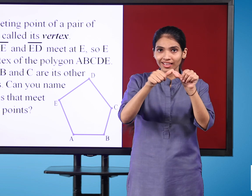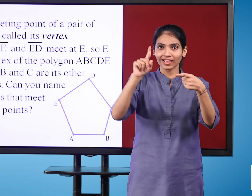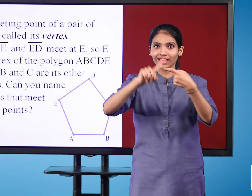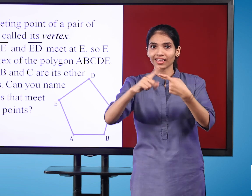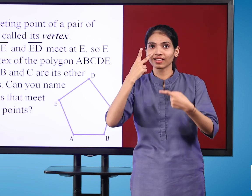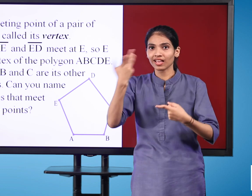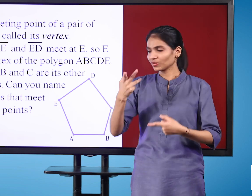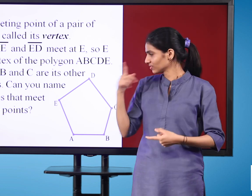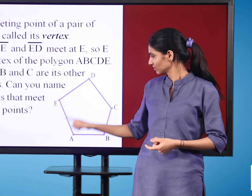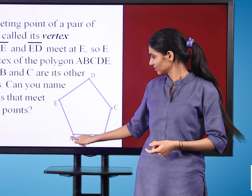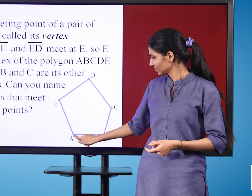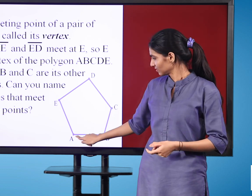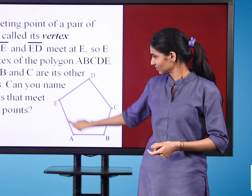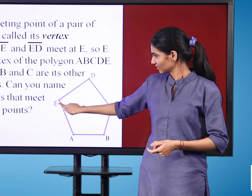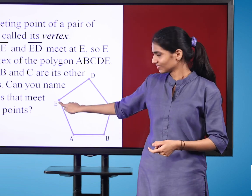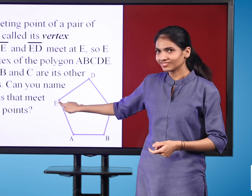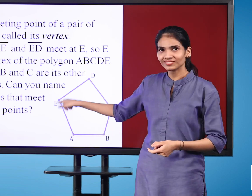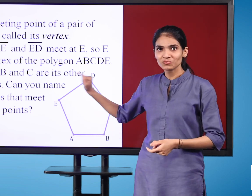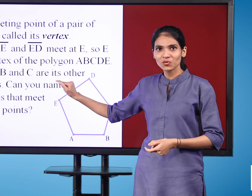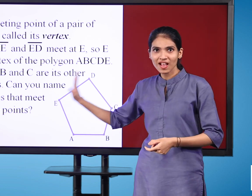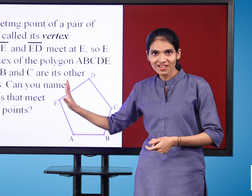Sides AE and ED meet at E,